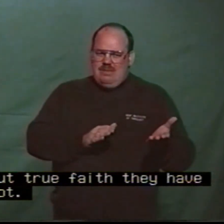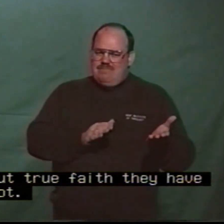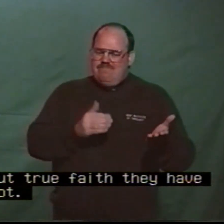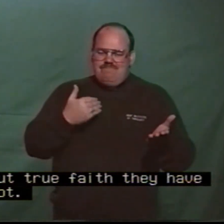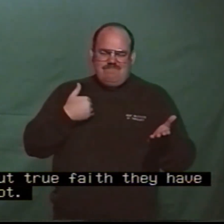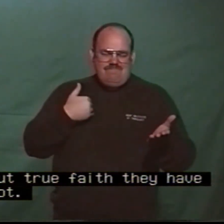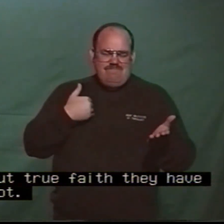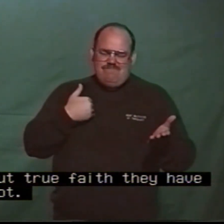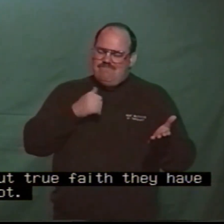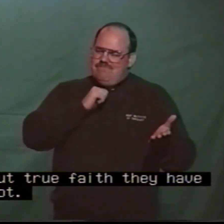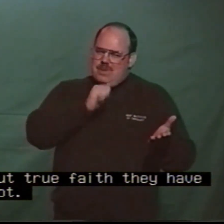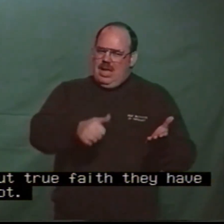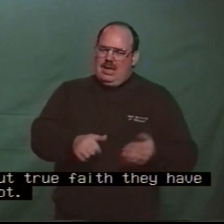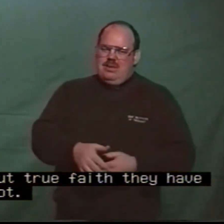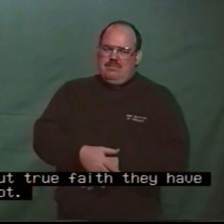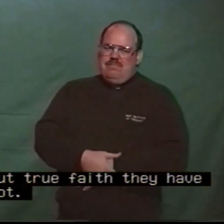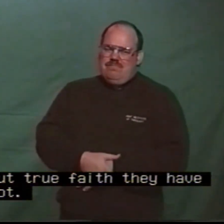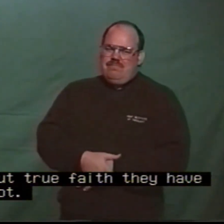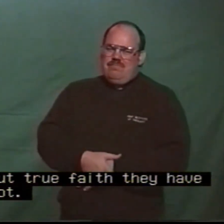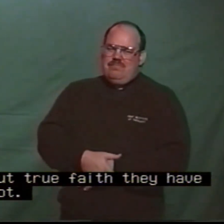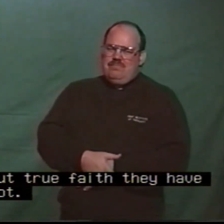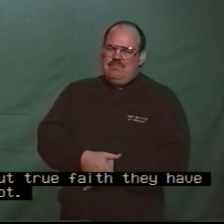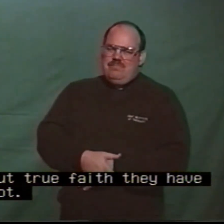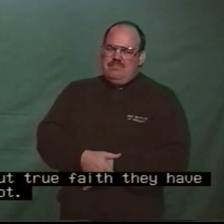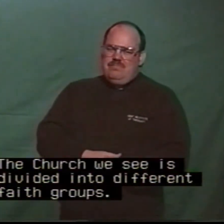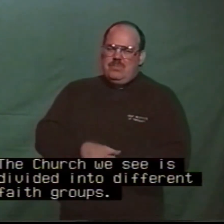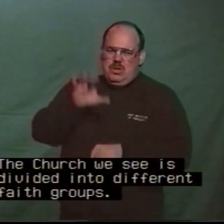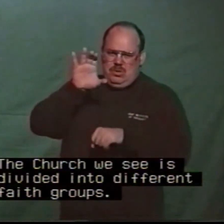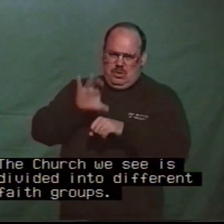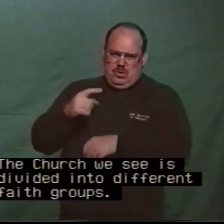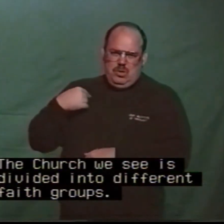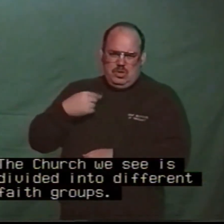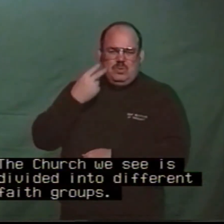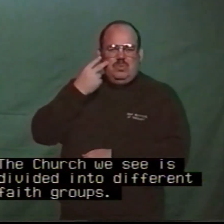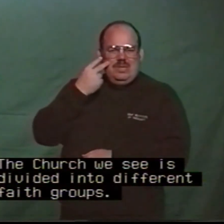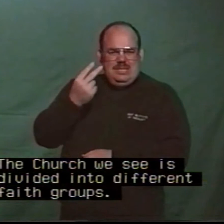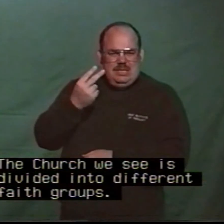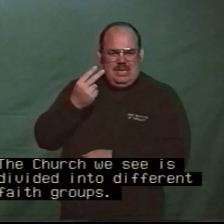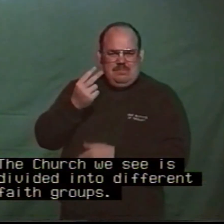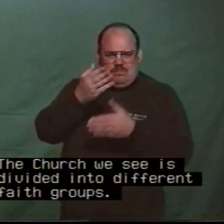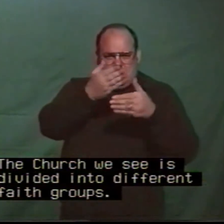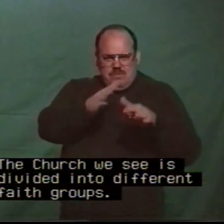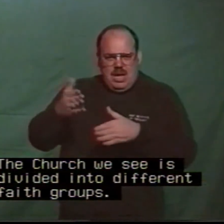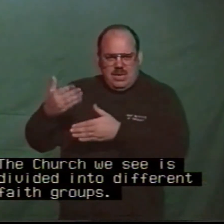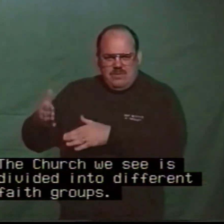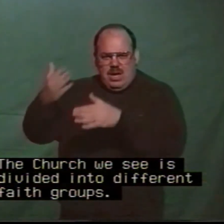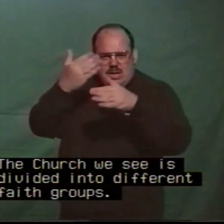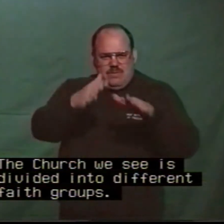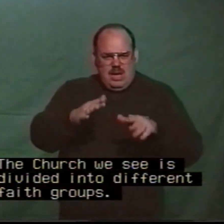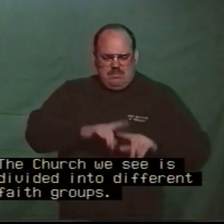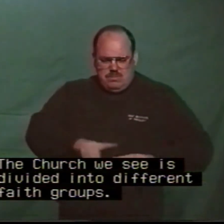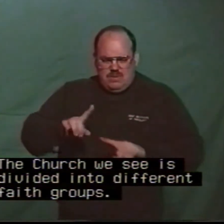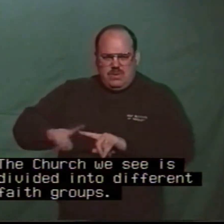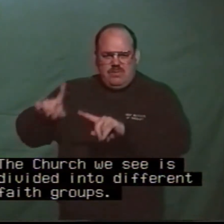the church we see is divided into different faith groups